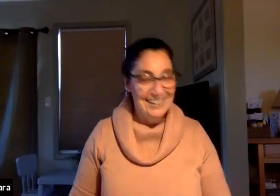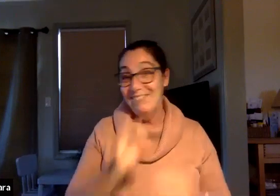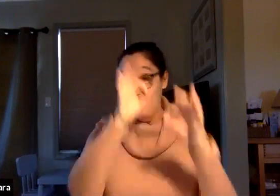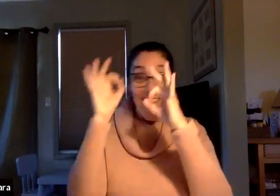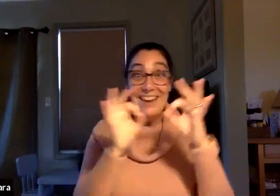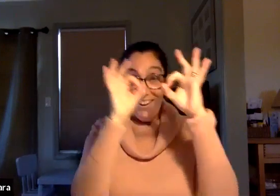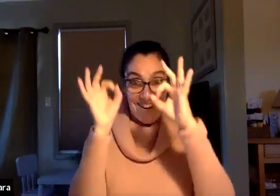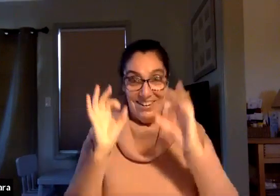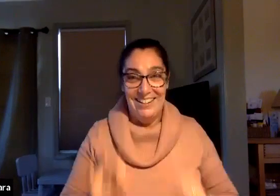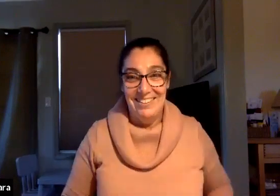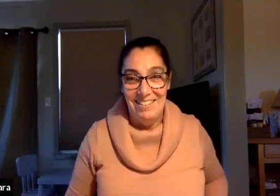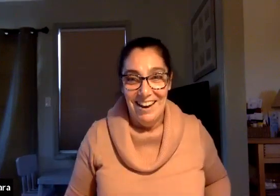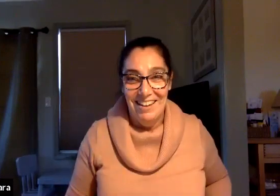But you need the eyes going at the same time.